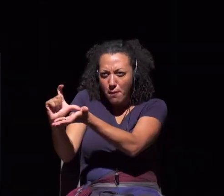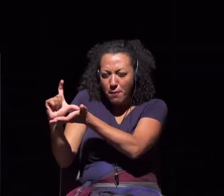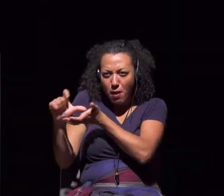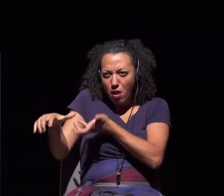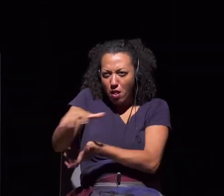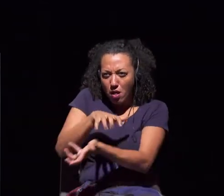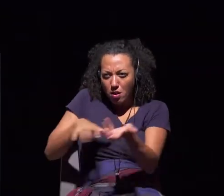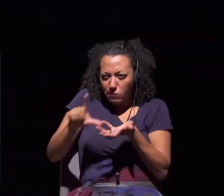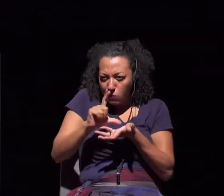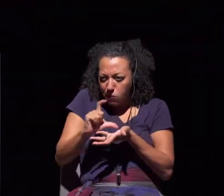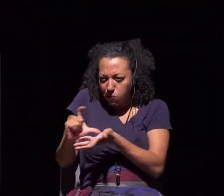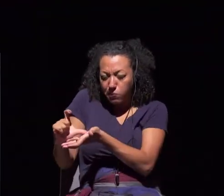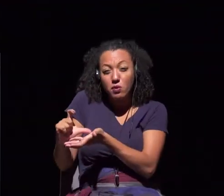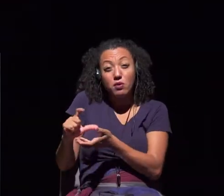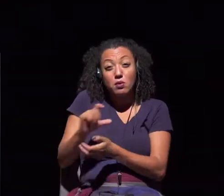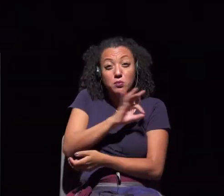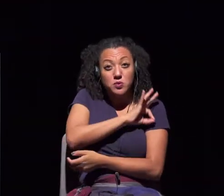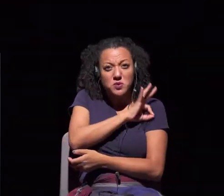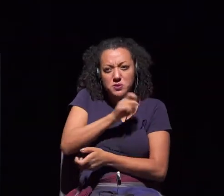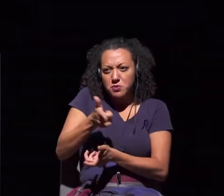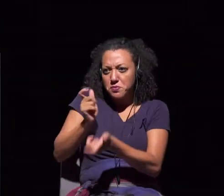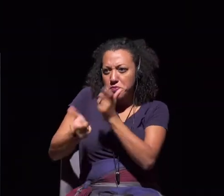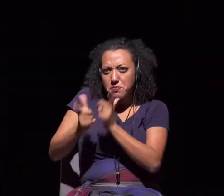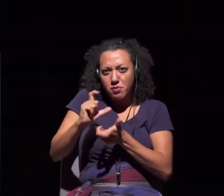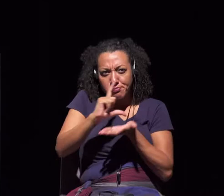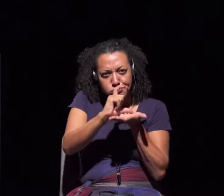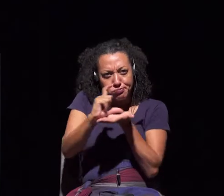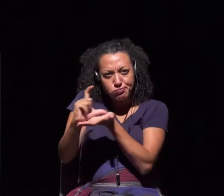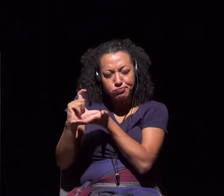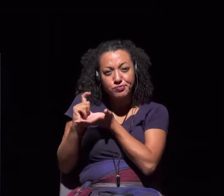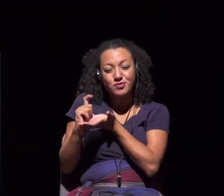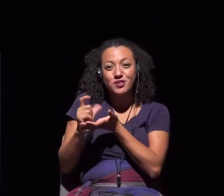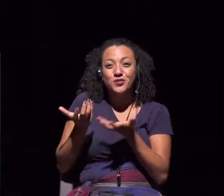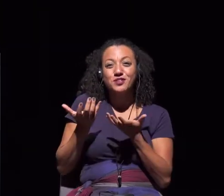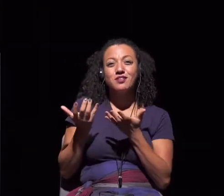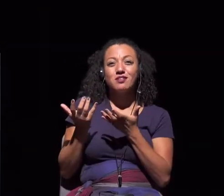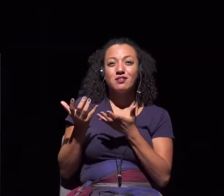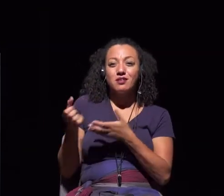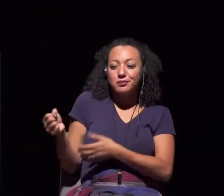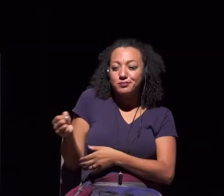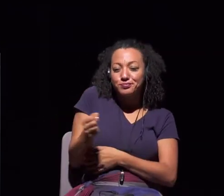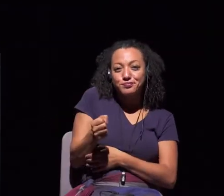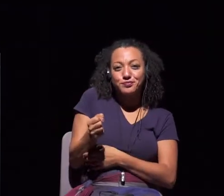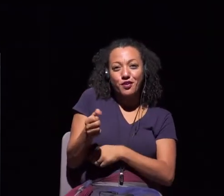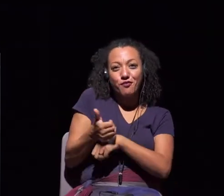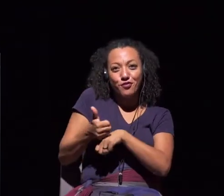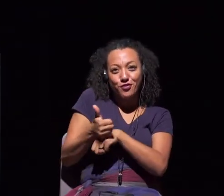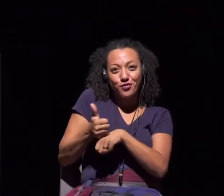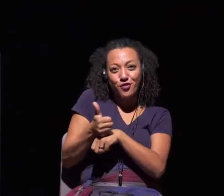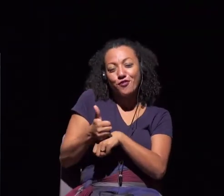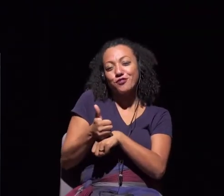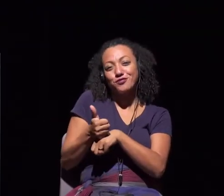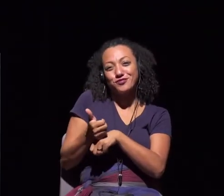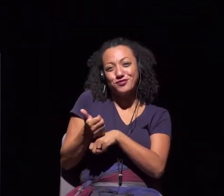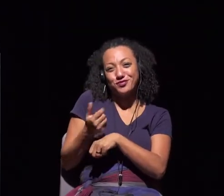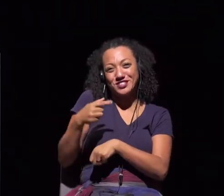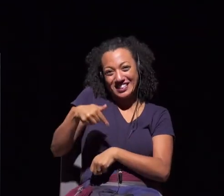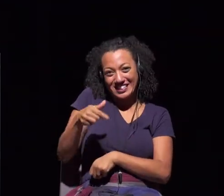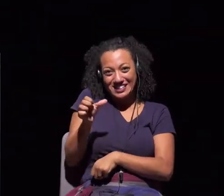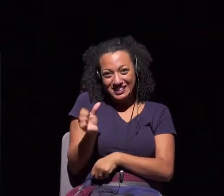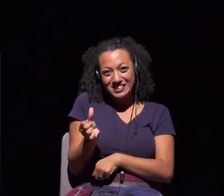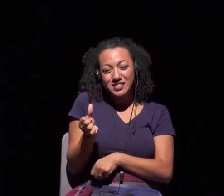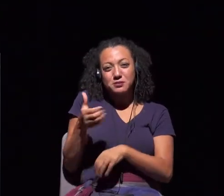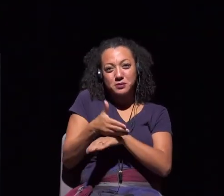in conversation with the younger generation photographers who were, you know, photographing their communities and trying to tell a different story, a